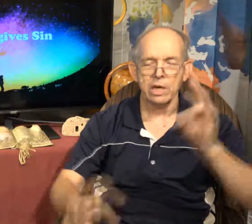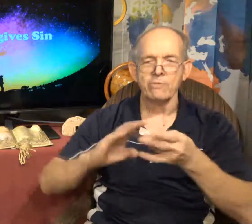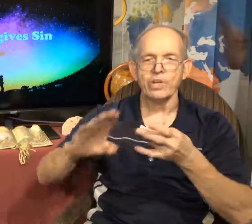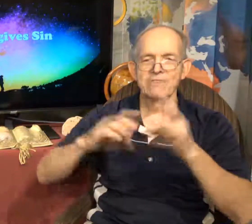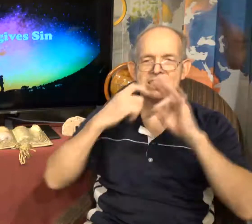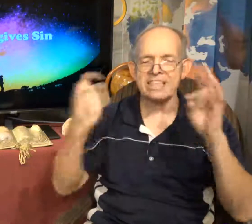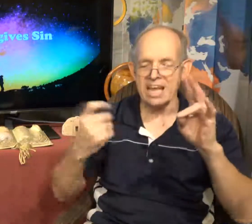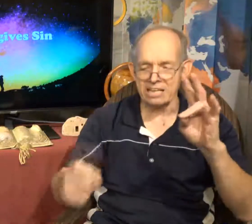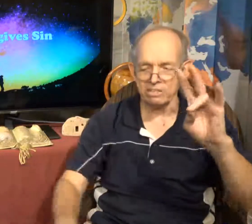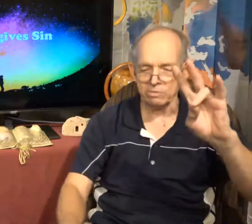Forgive his sin.